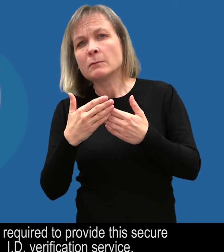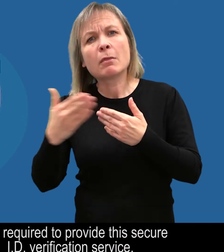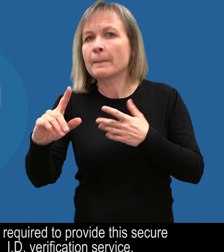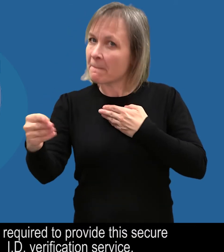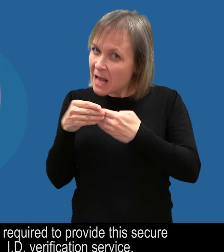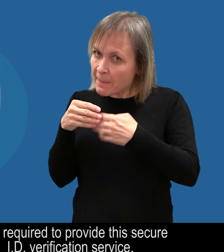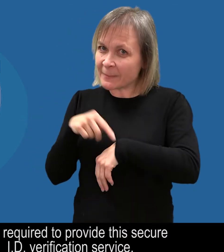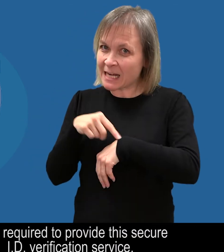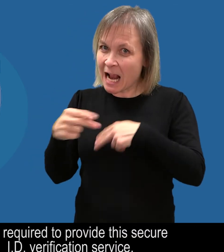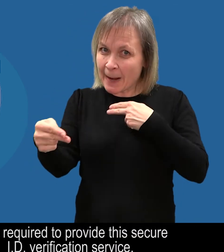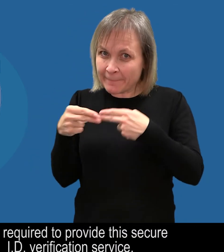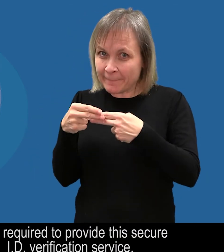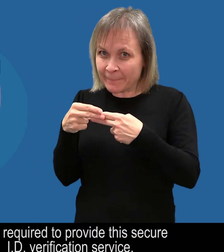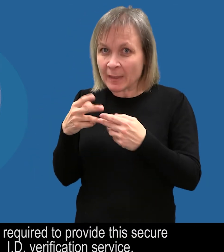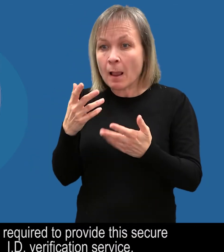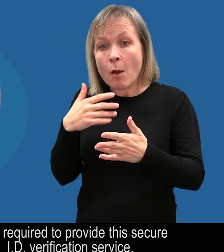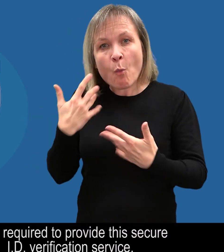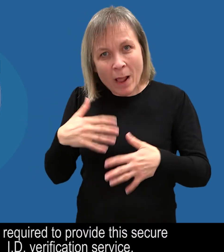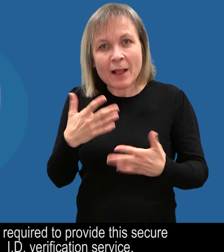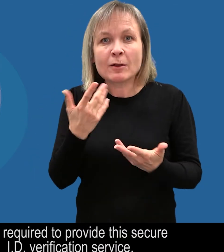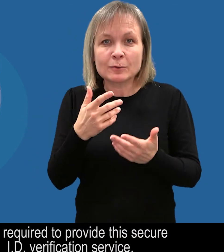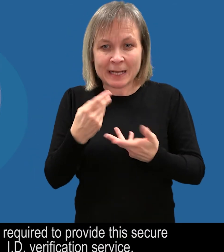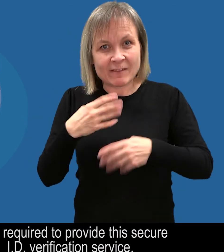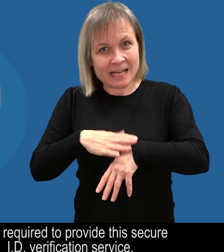this secure ID verification service.